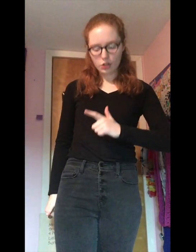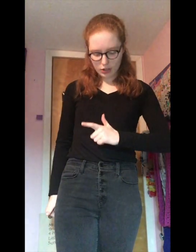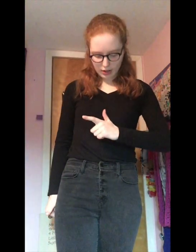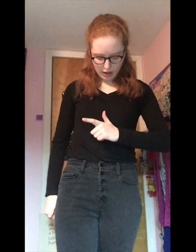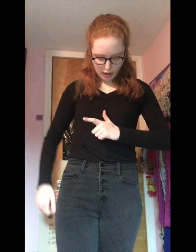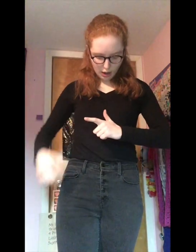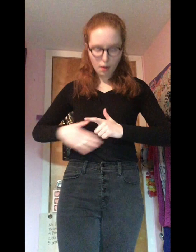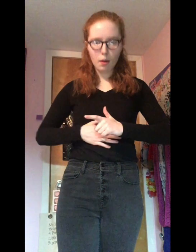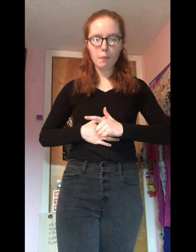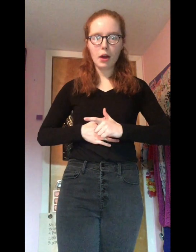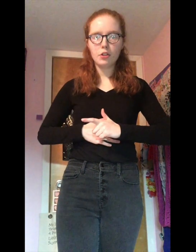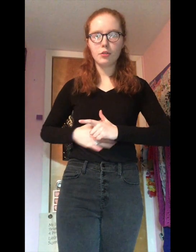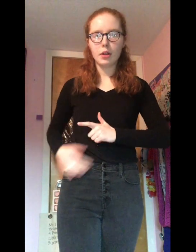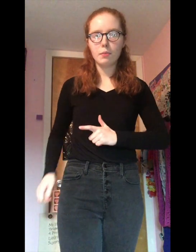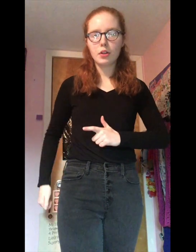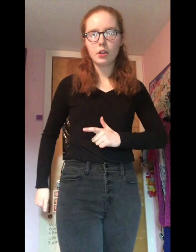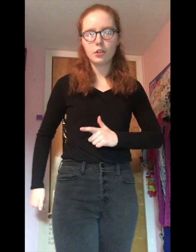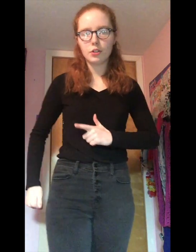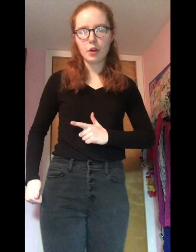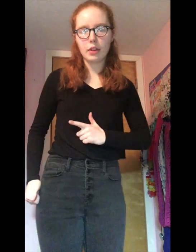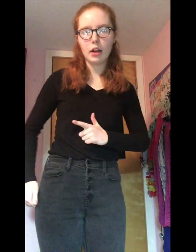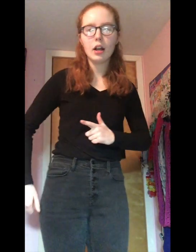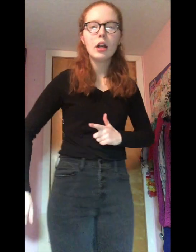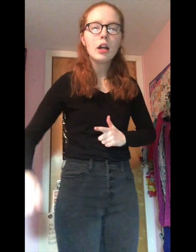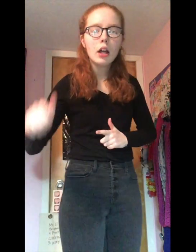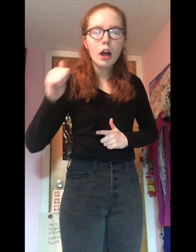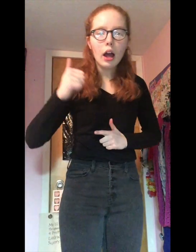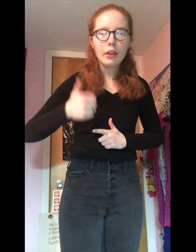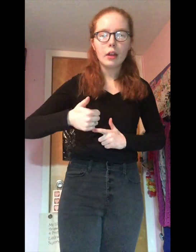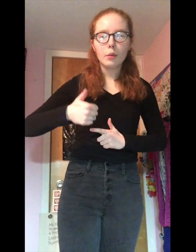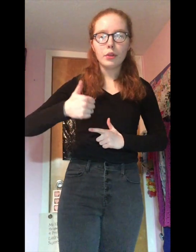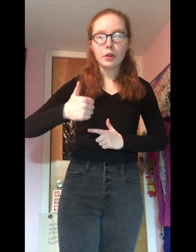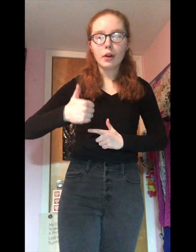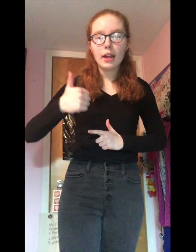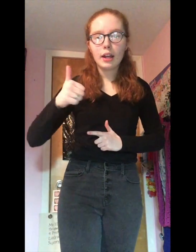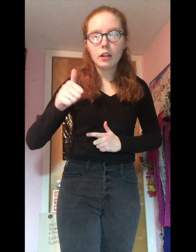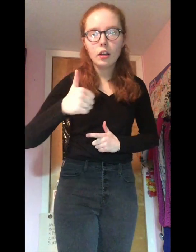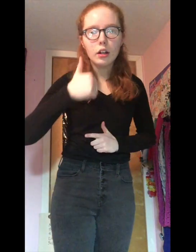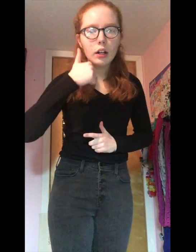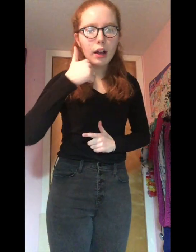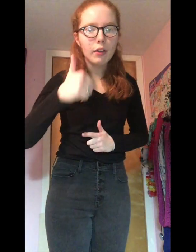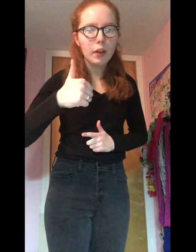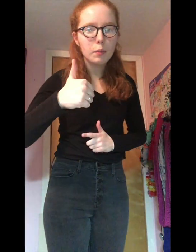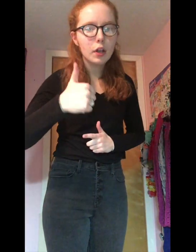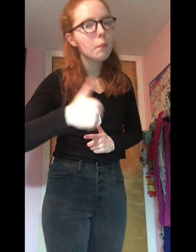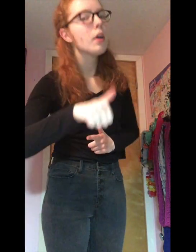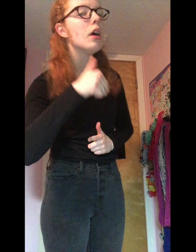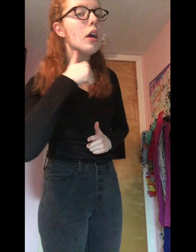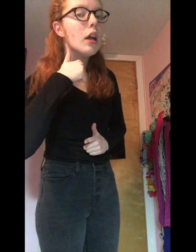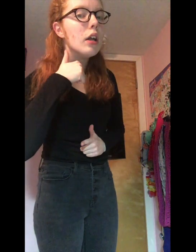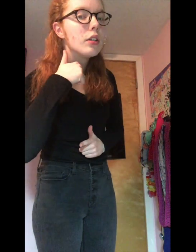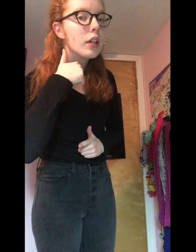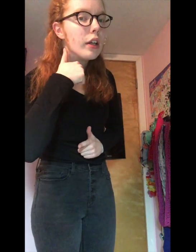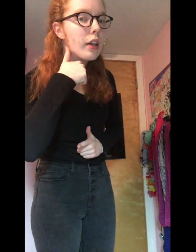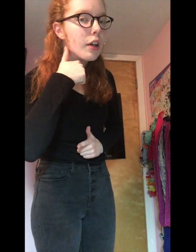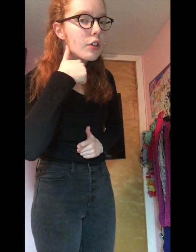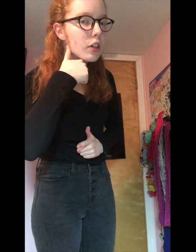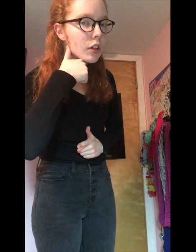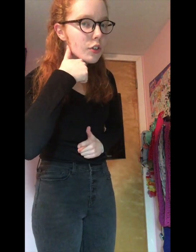just sitting about at your ribs, just right there. And then with your right hand, you're going to have a thumbs up. It's going to touch your